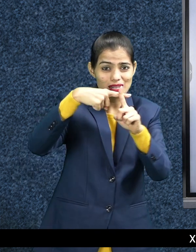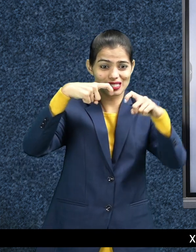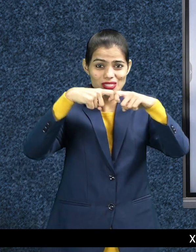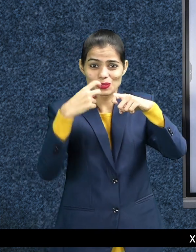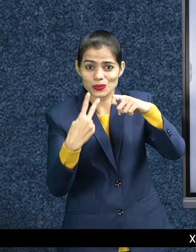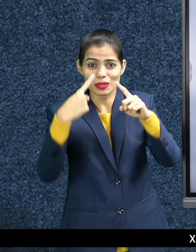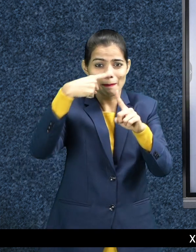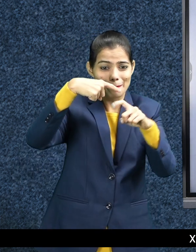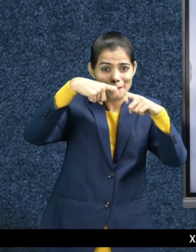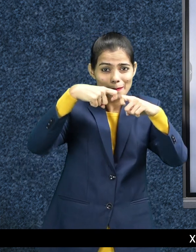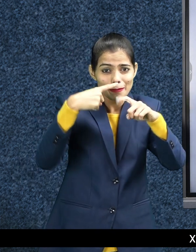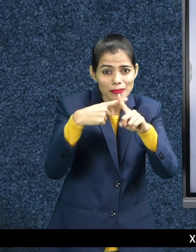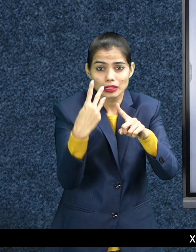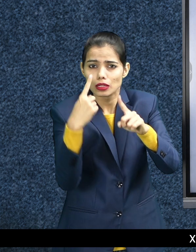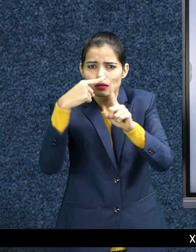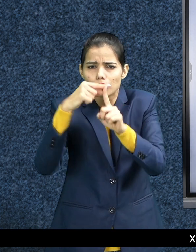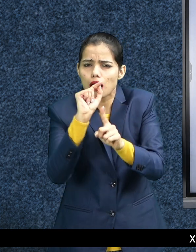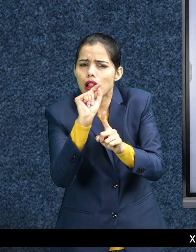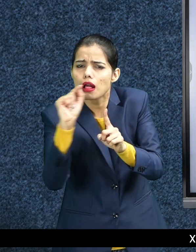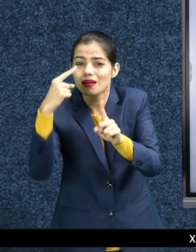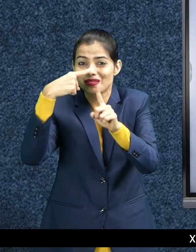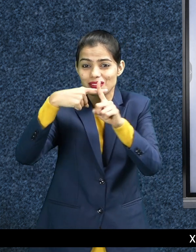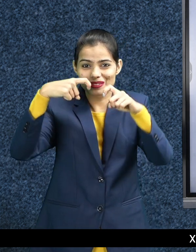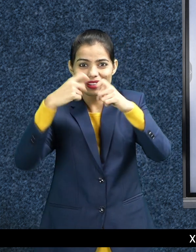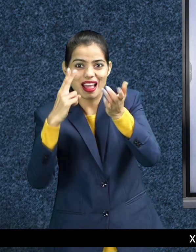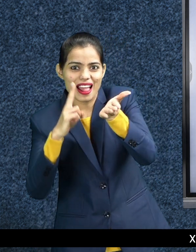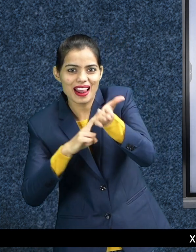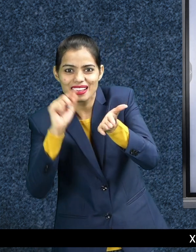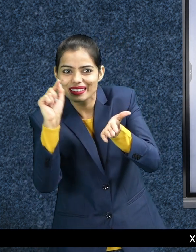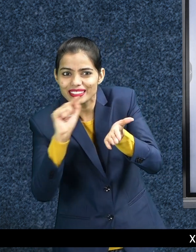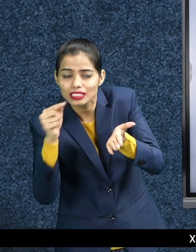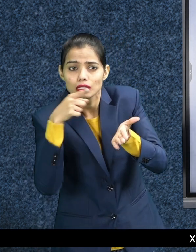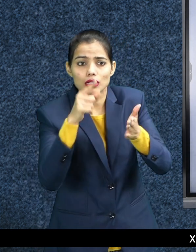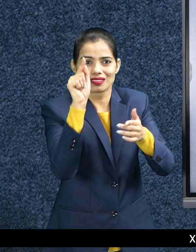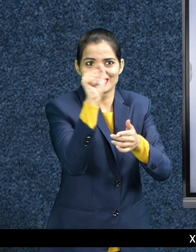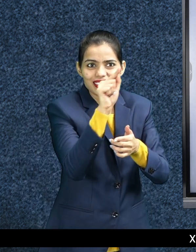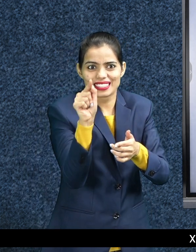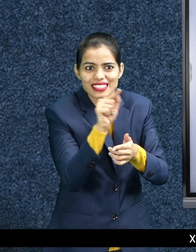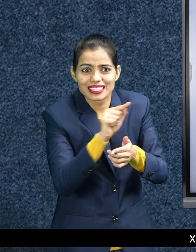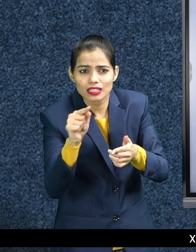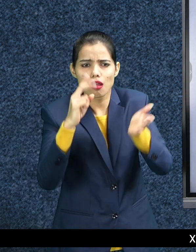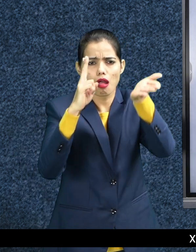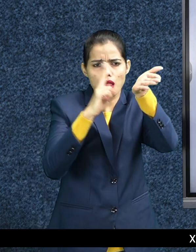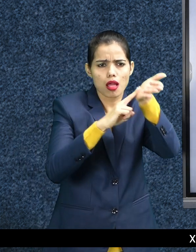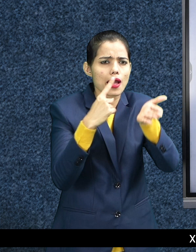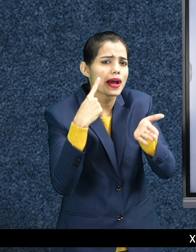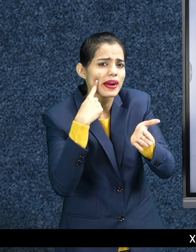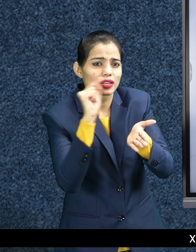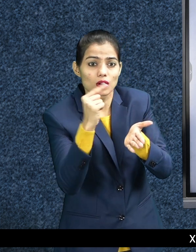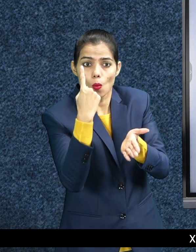plus x2 plus x3 plus so on plus xn by n is equal to summation of